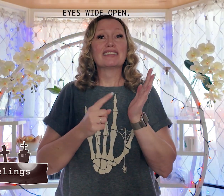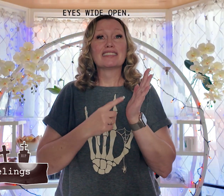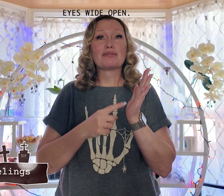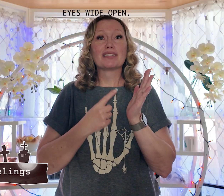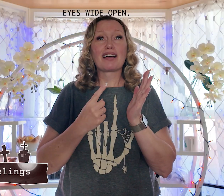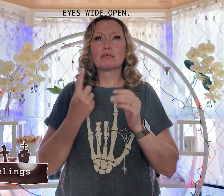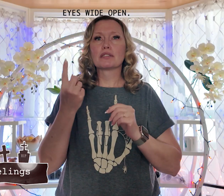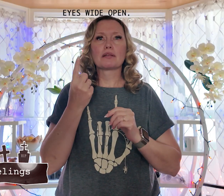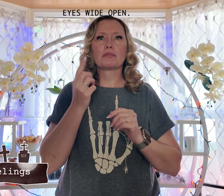open?